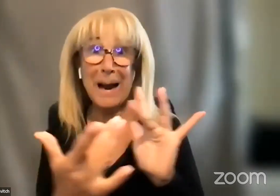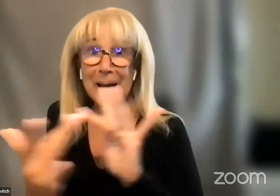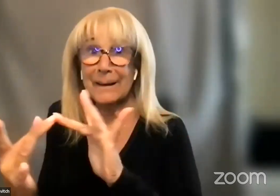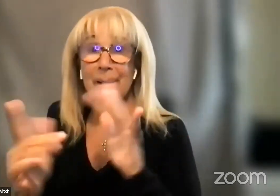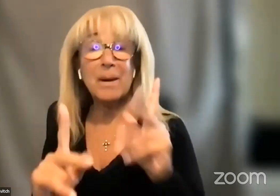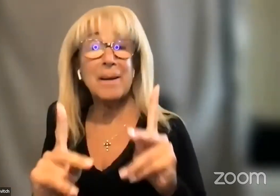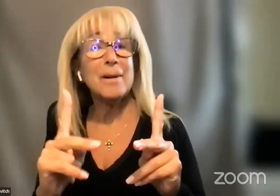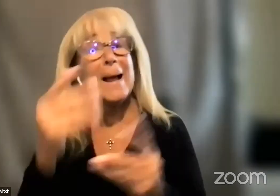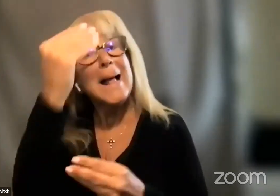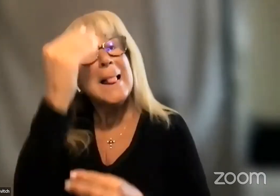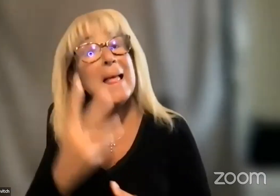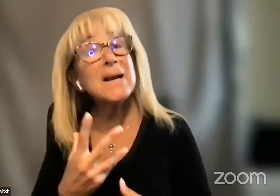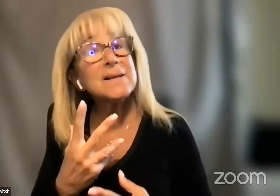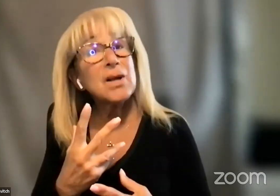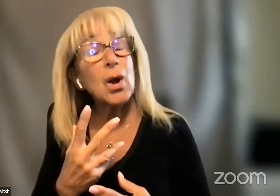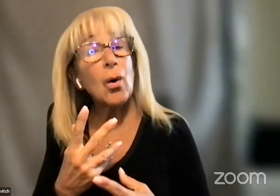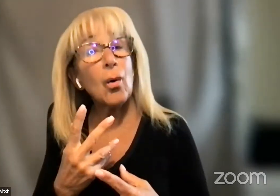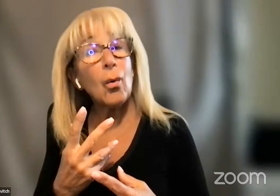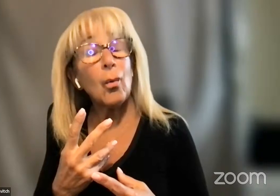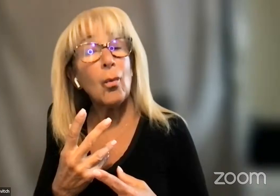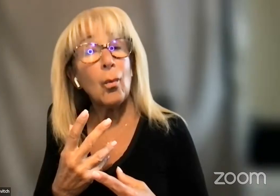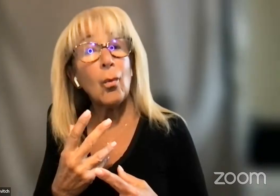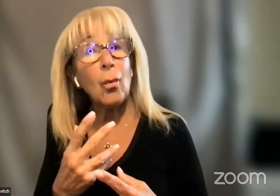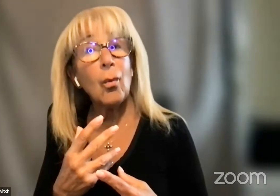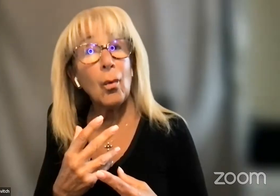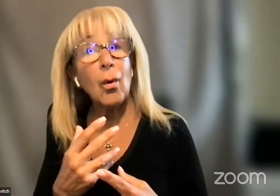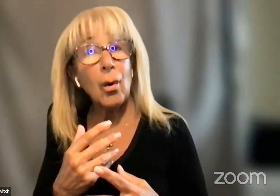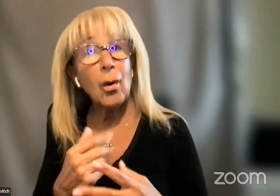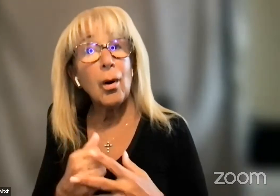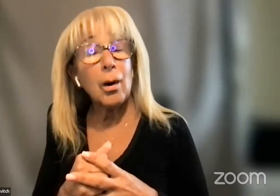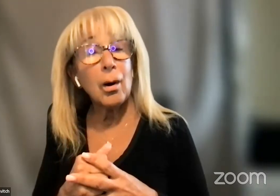please share those QR codes.